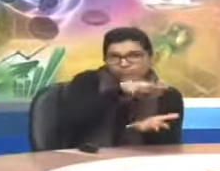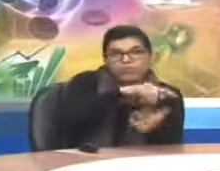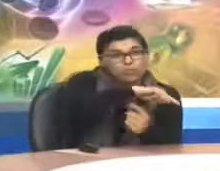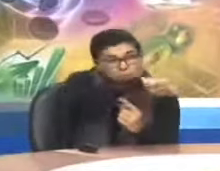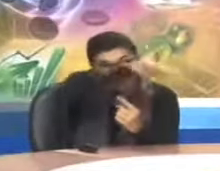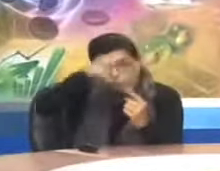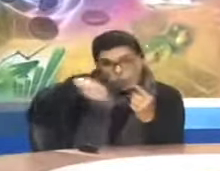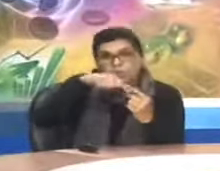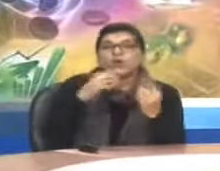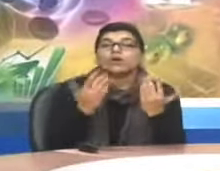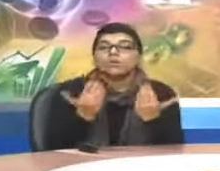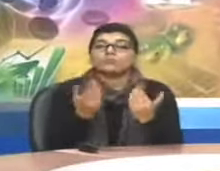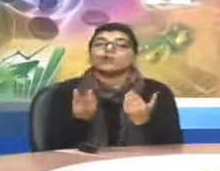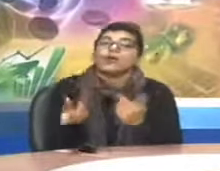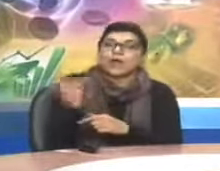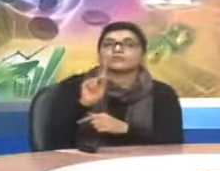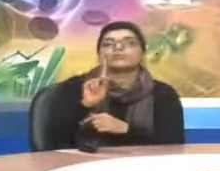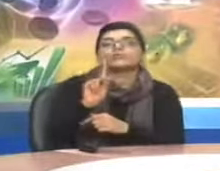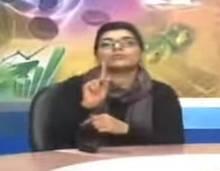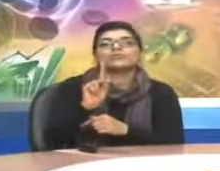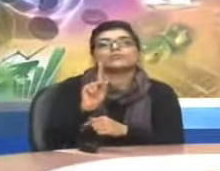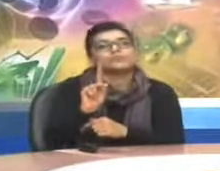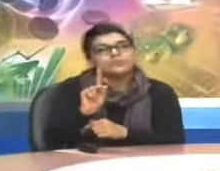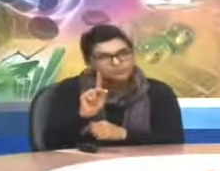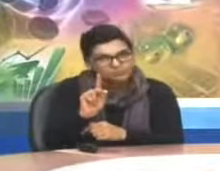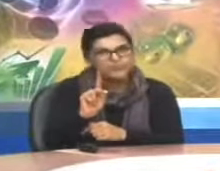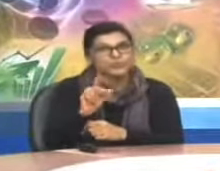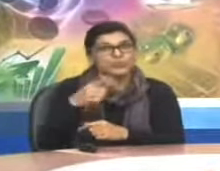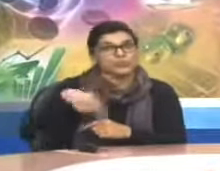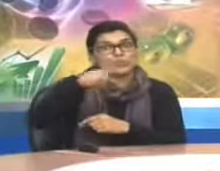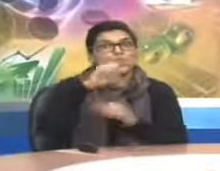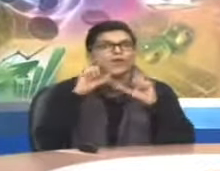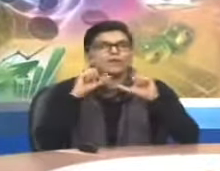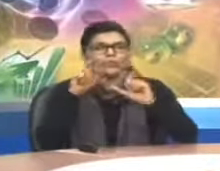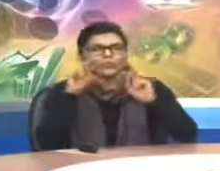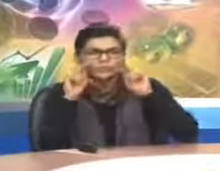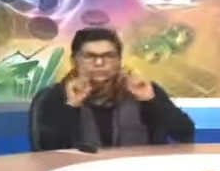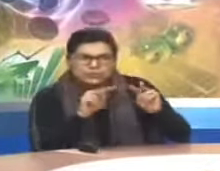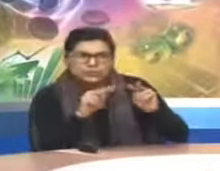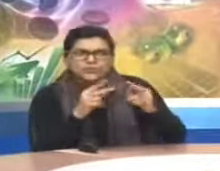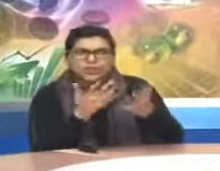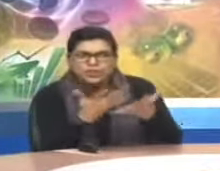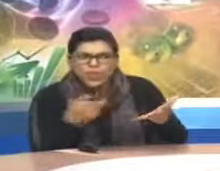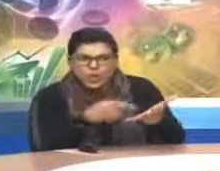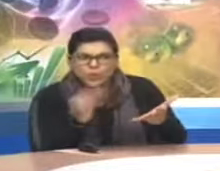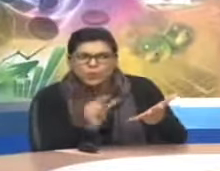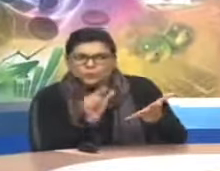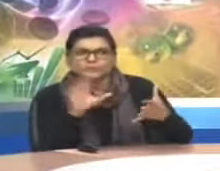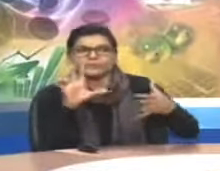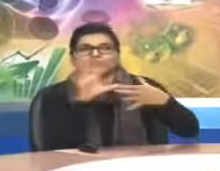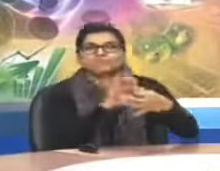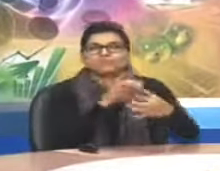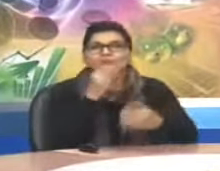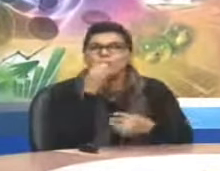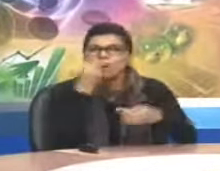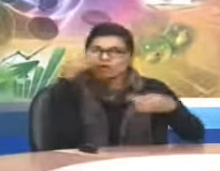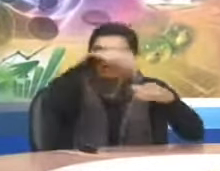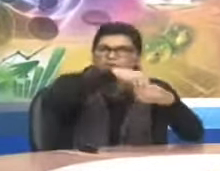So, that box can also be used for different purposes. If you see the things carefully,